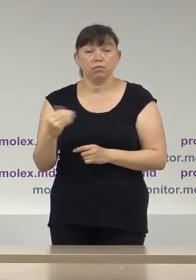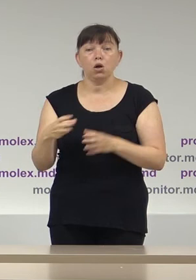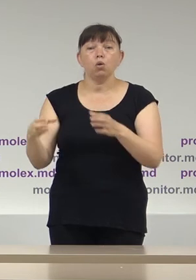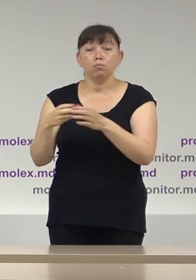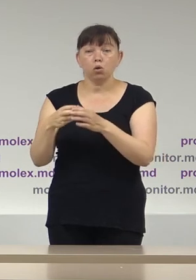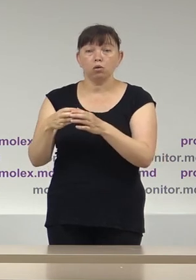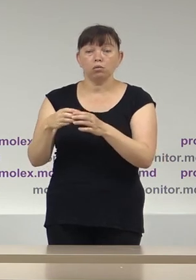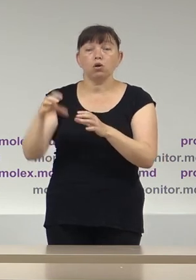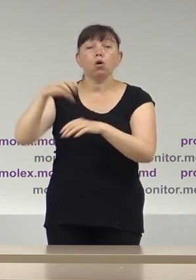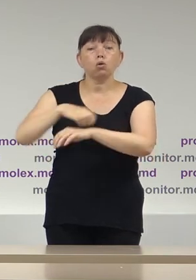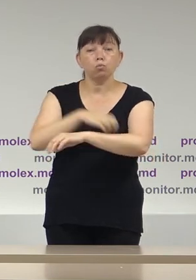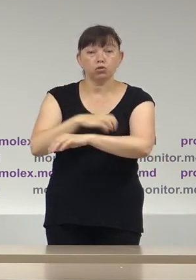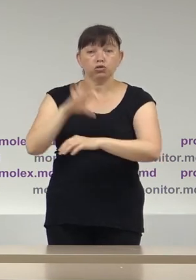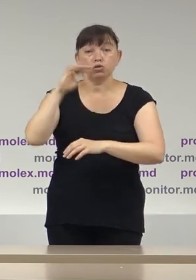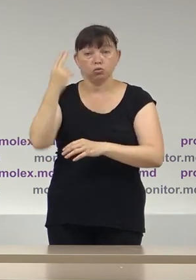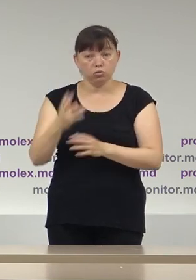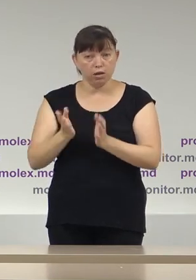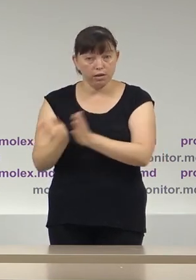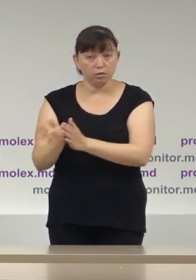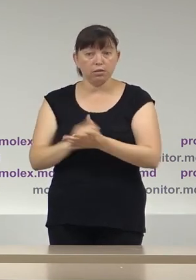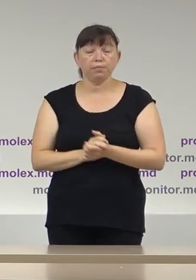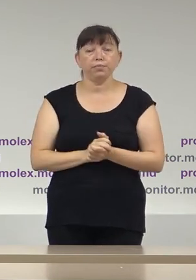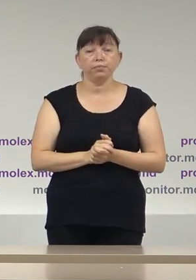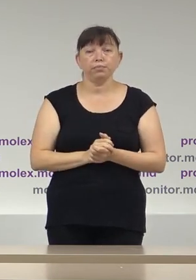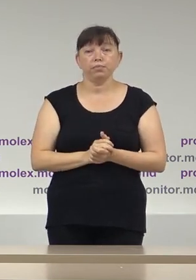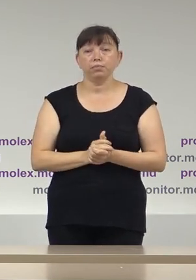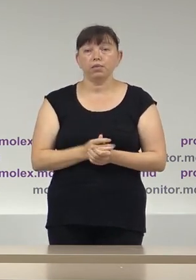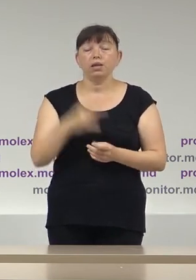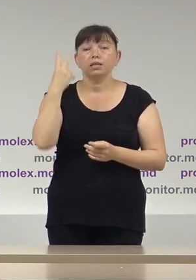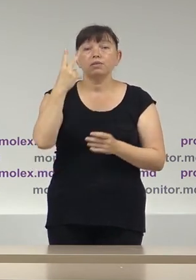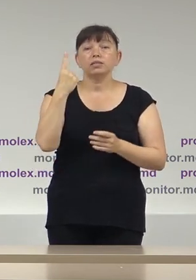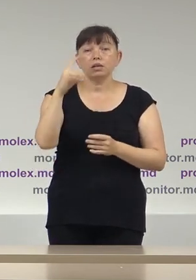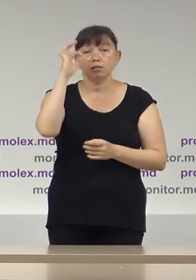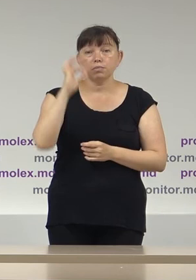30% by electoral bloc of communists and socialists,